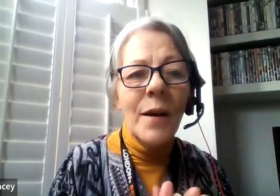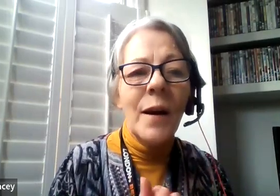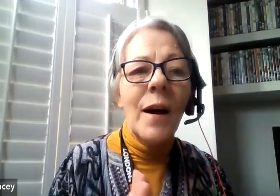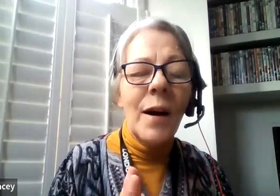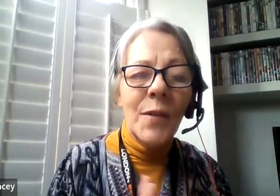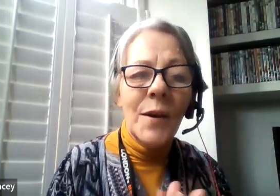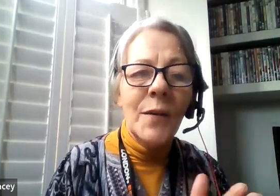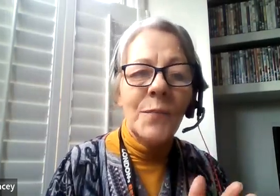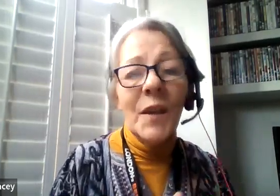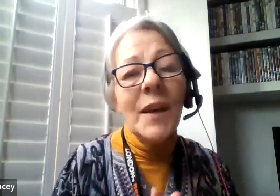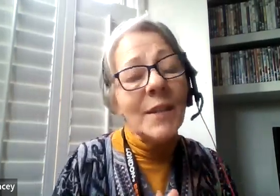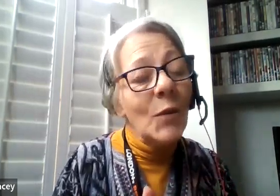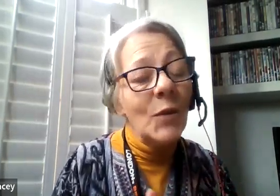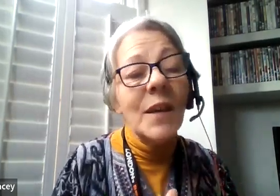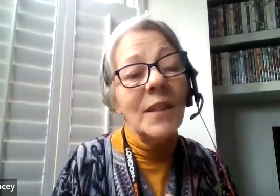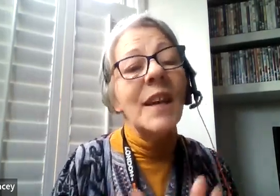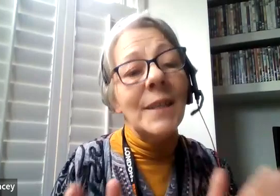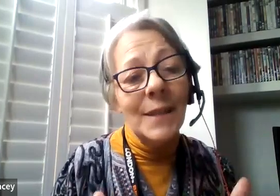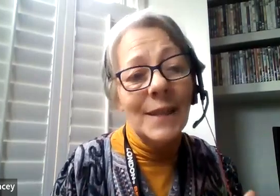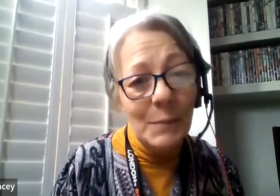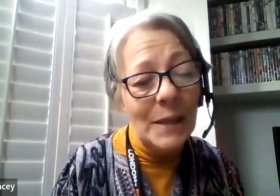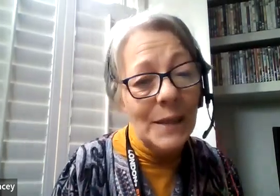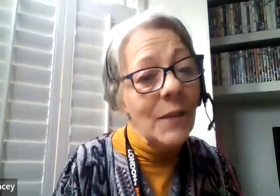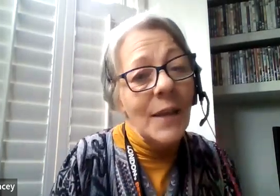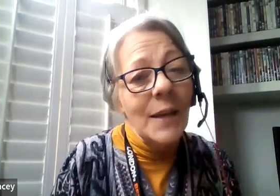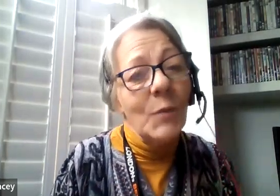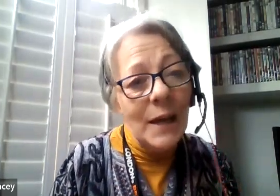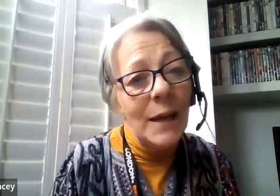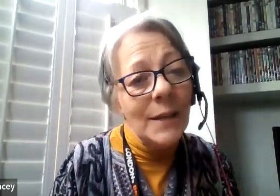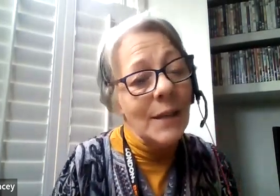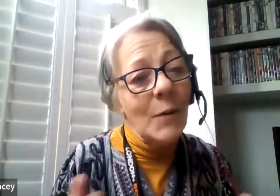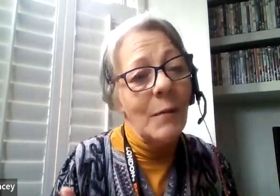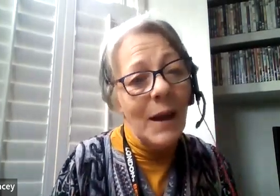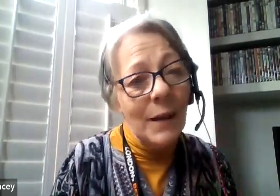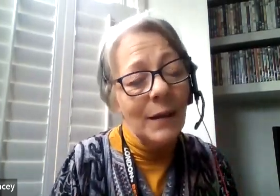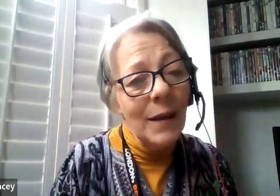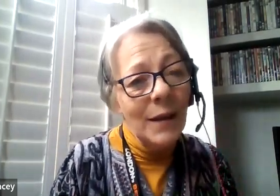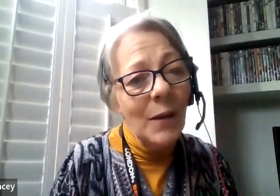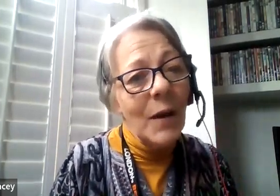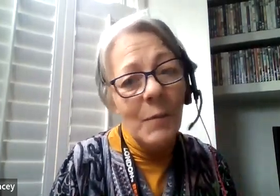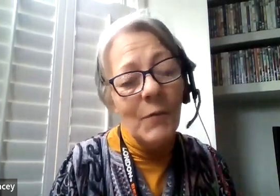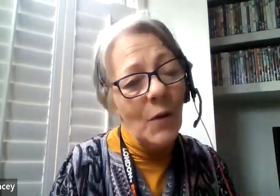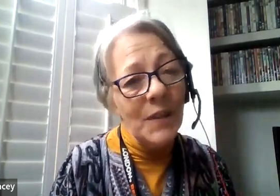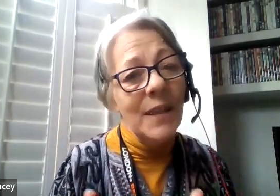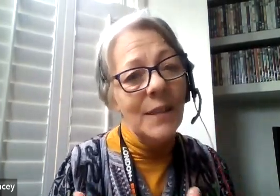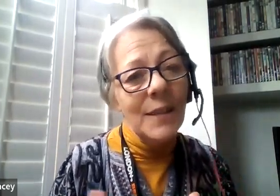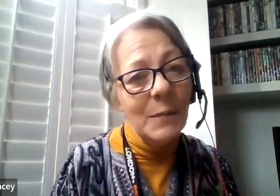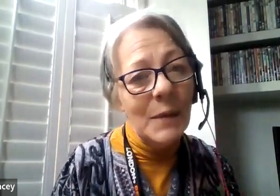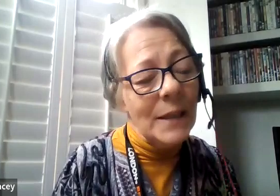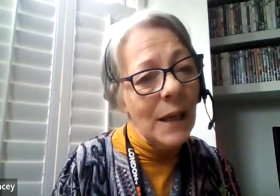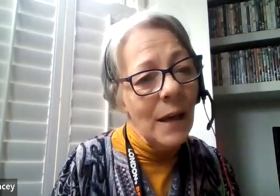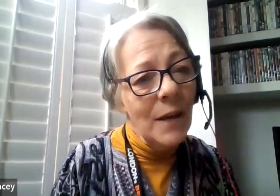about other, as I call it, the hidden disability, because that's what it is. This is where I'm getting, you know, coming from, this